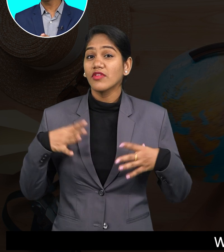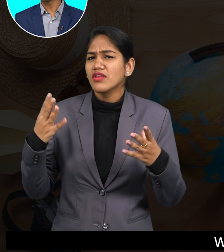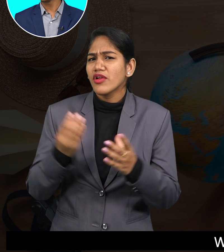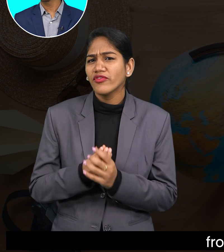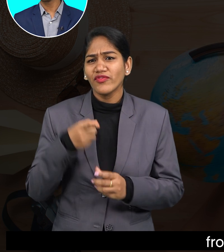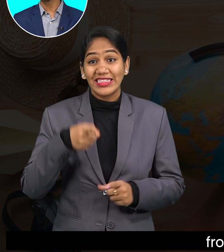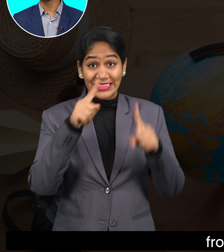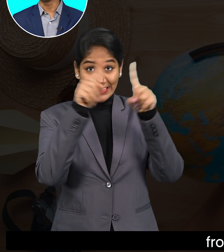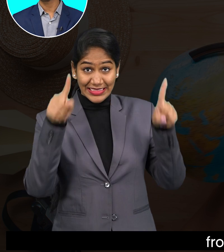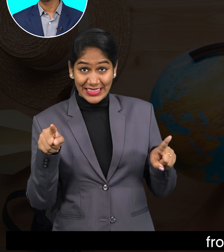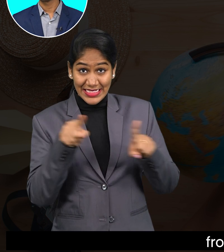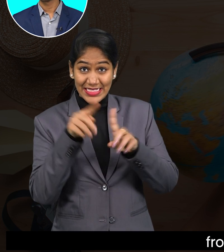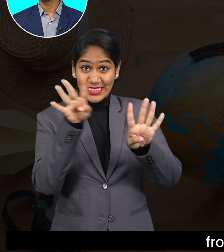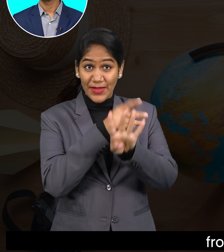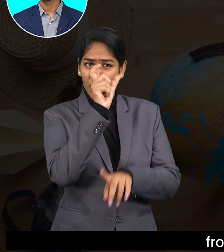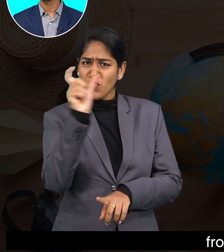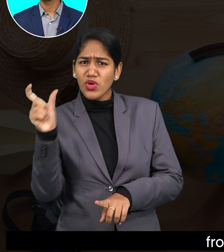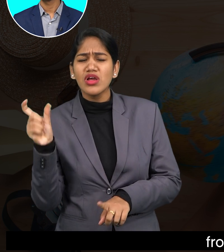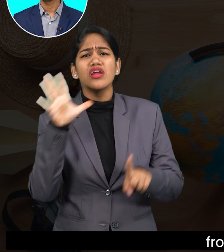What do we find from these tables?